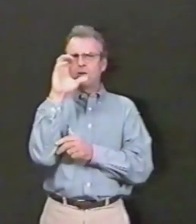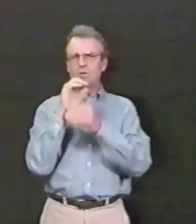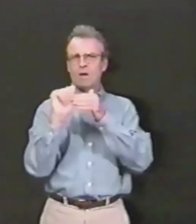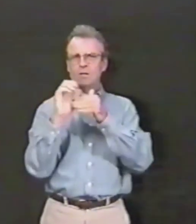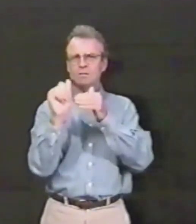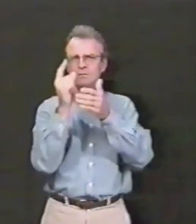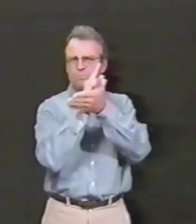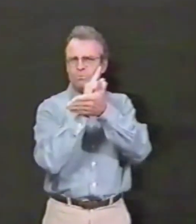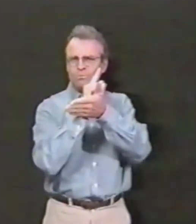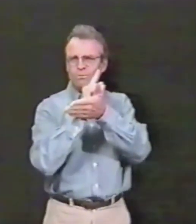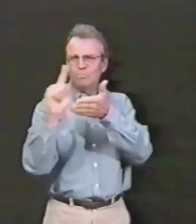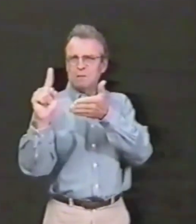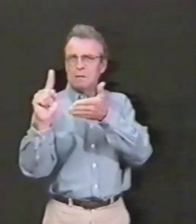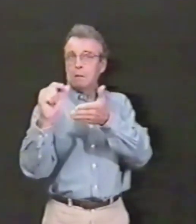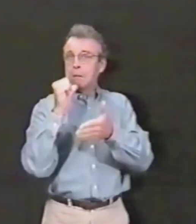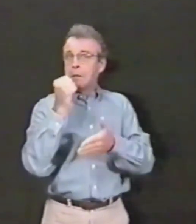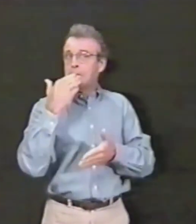5 years ago,